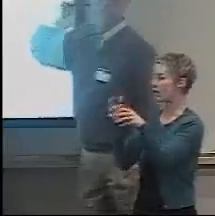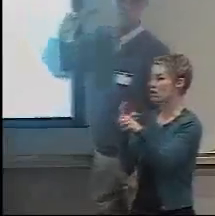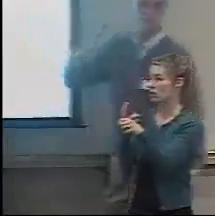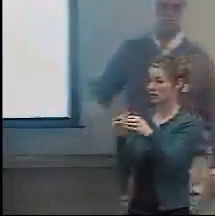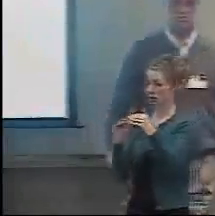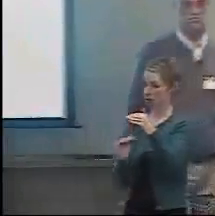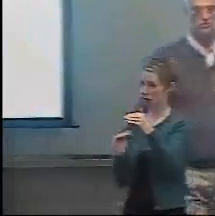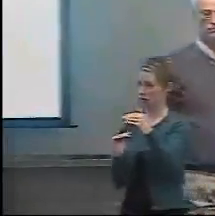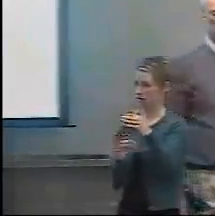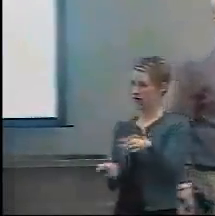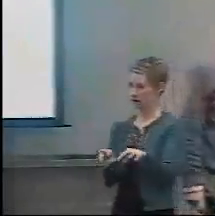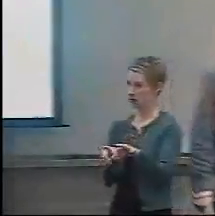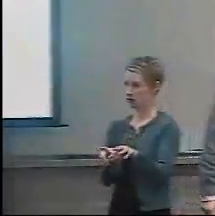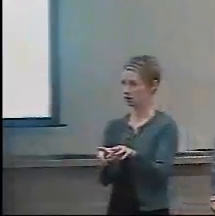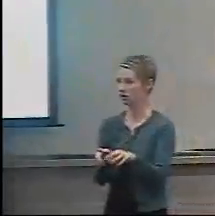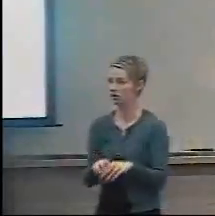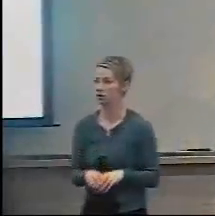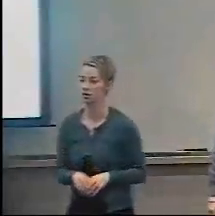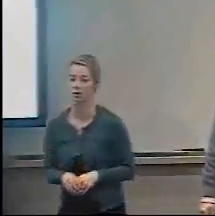words.